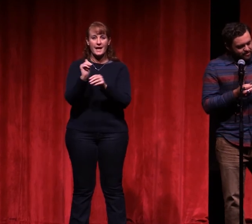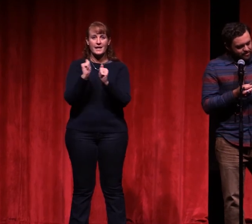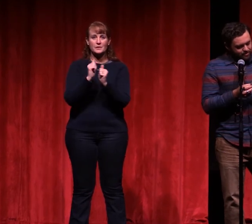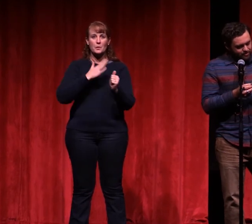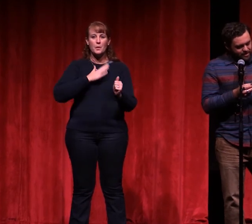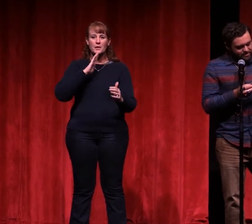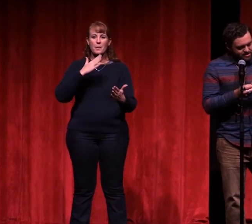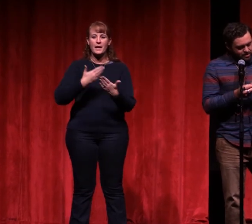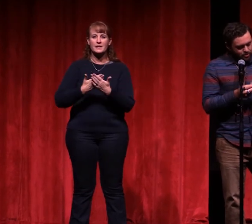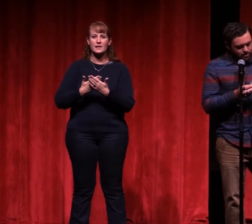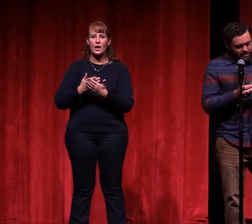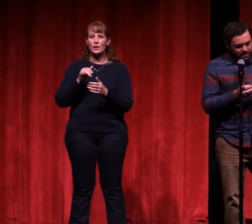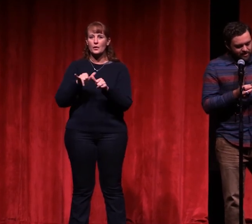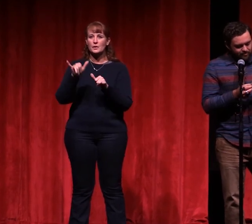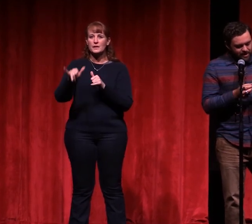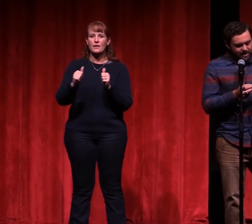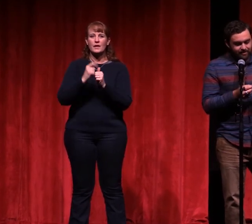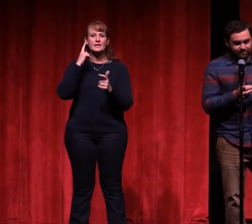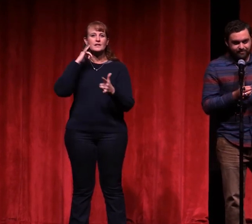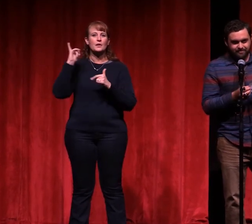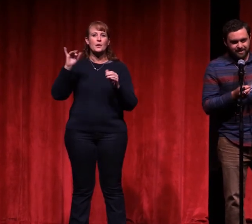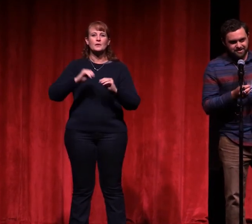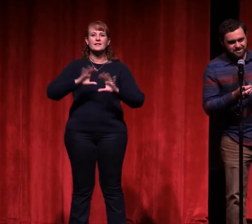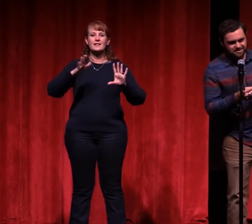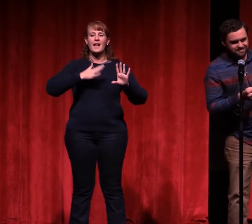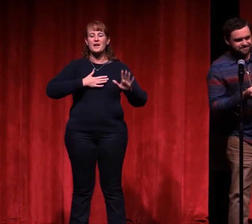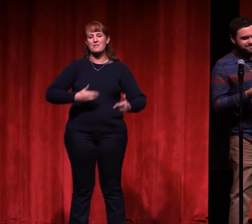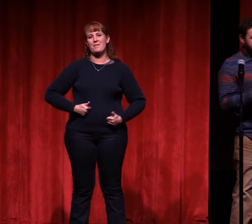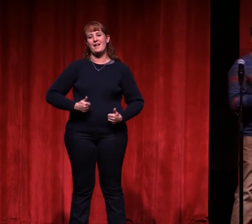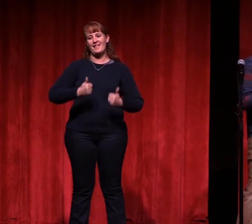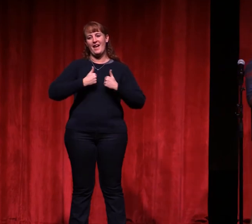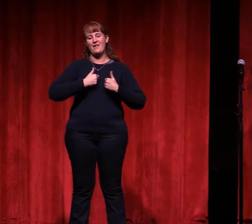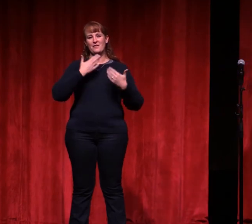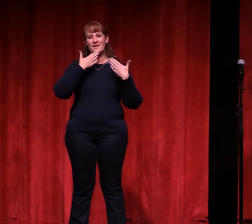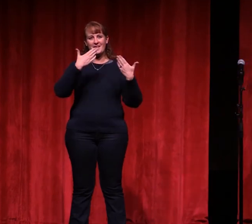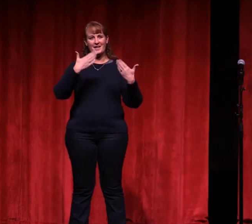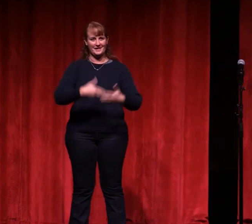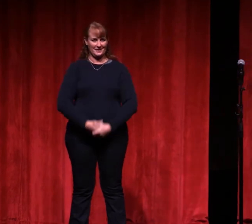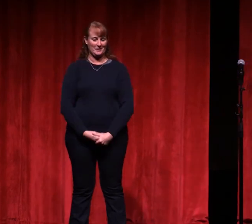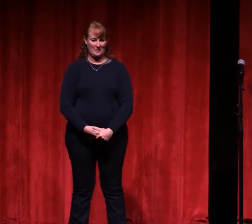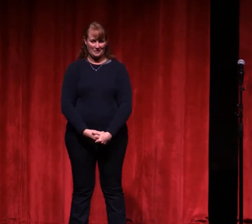my daughter, who remains a golden light of my life. Thanks.